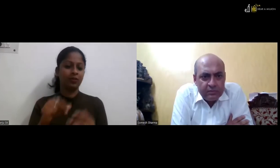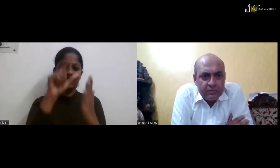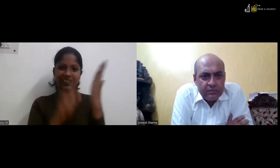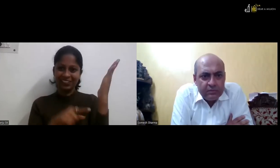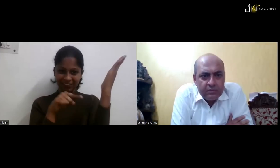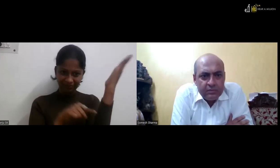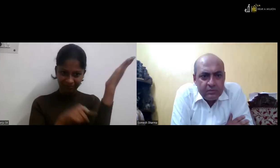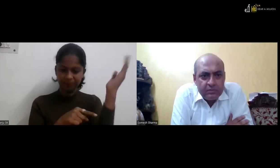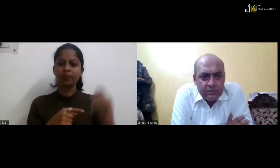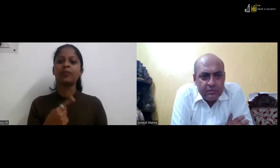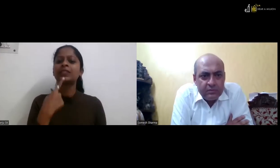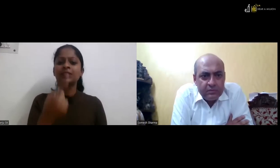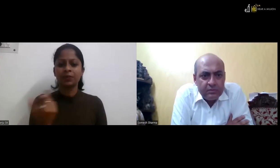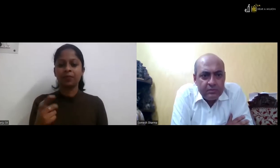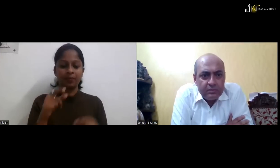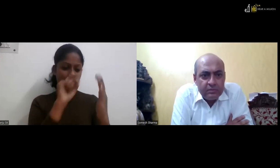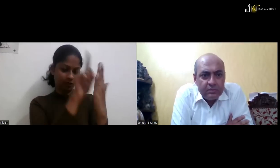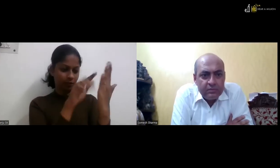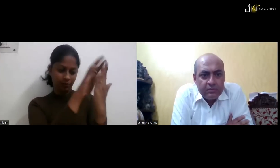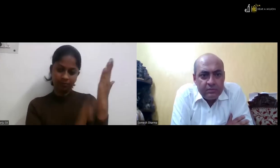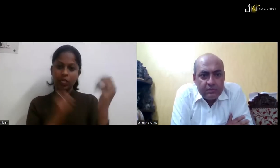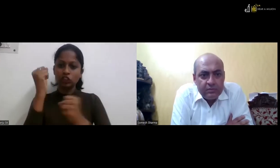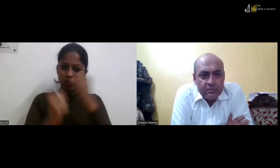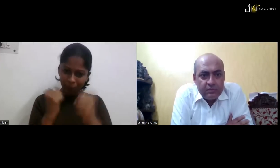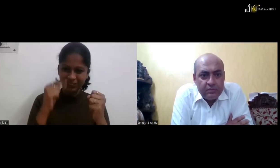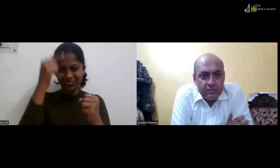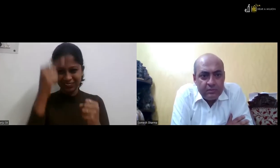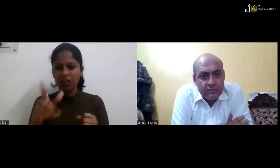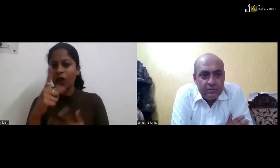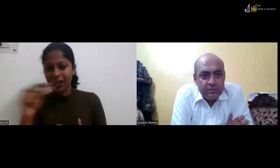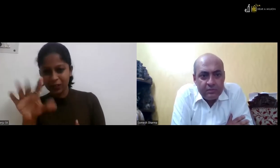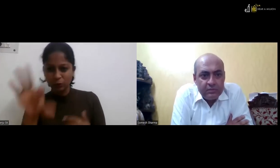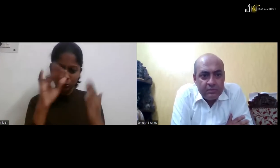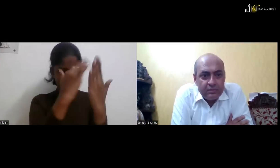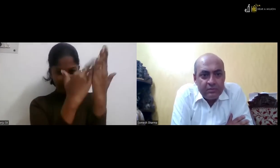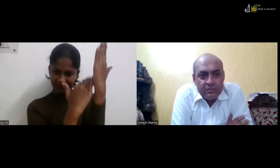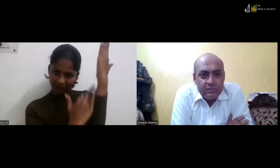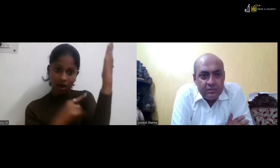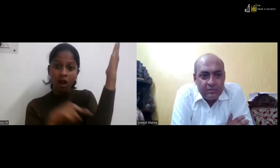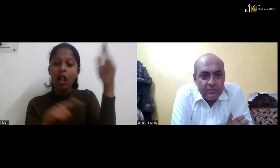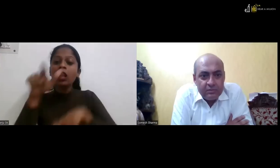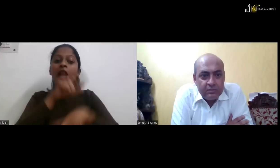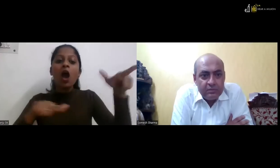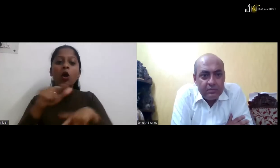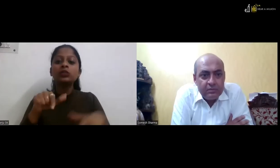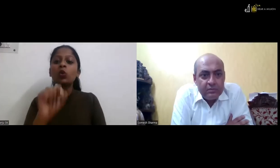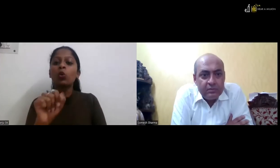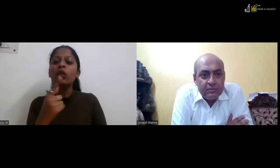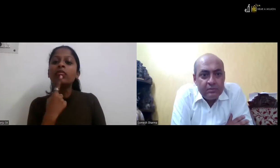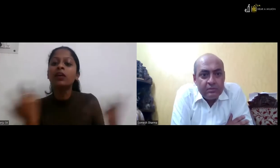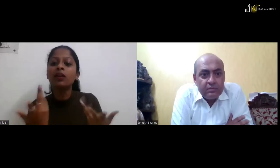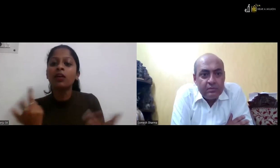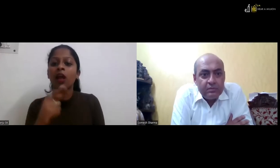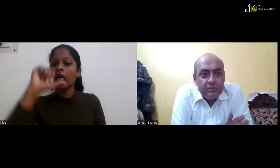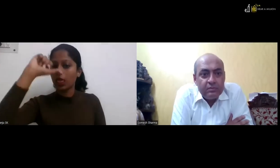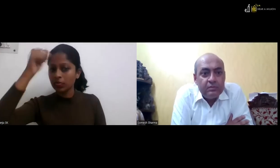Earlier, like some persons told me that the letter, for these sports or anything where we mention